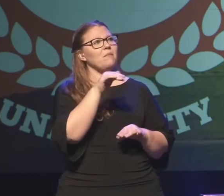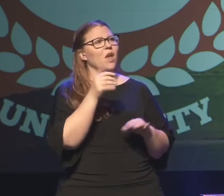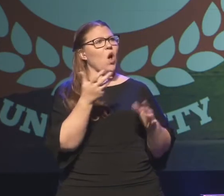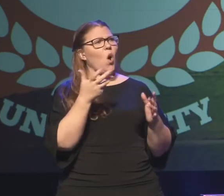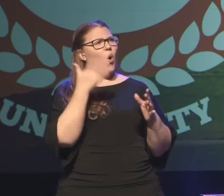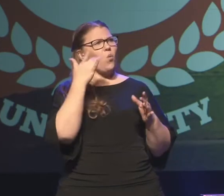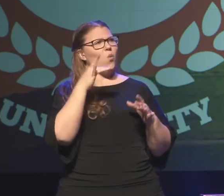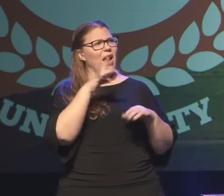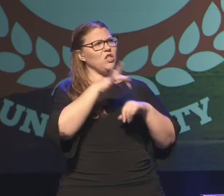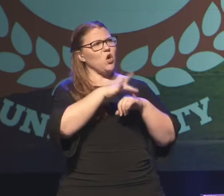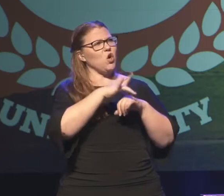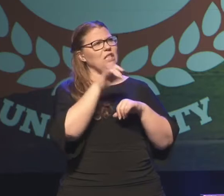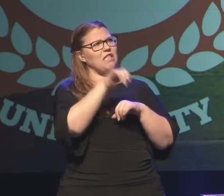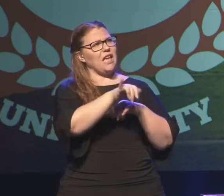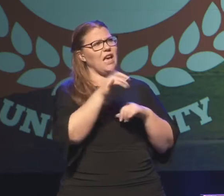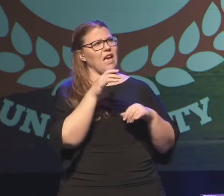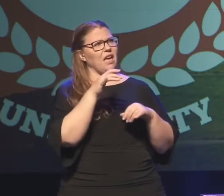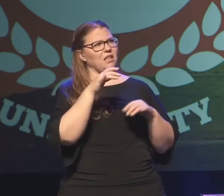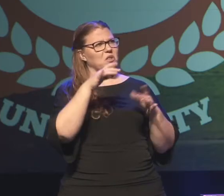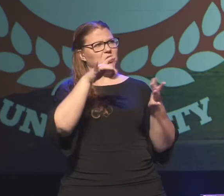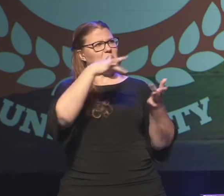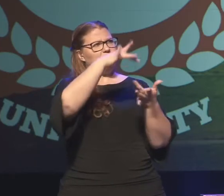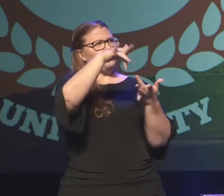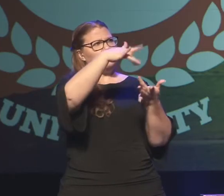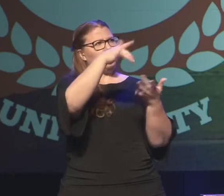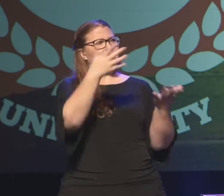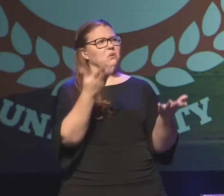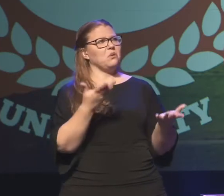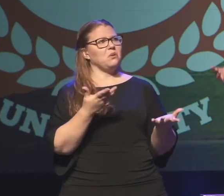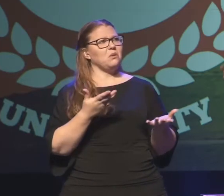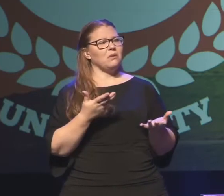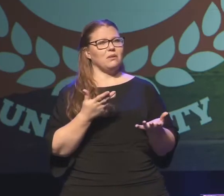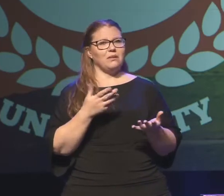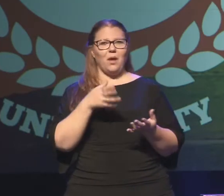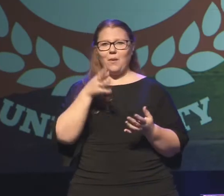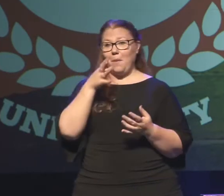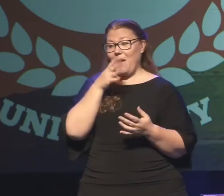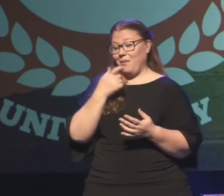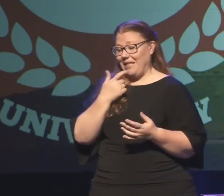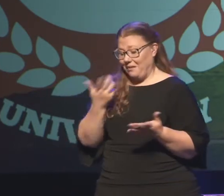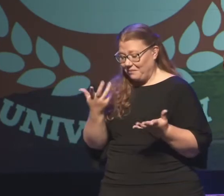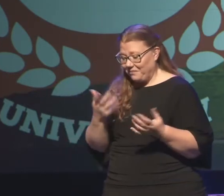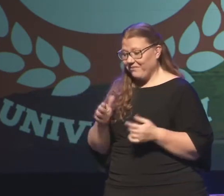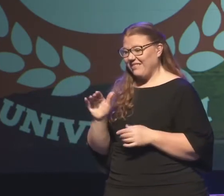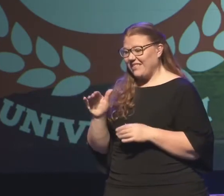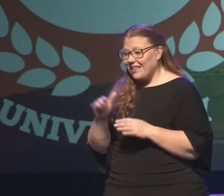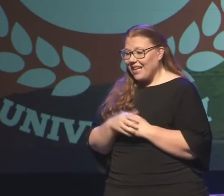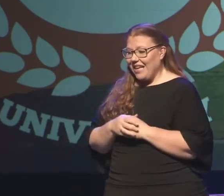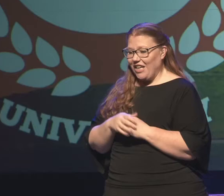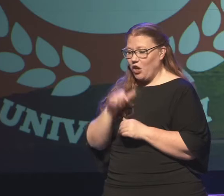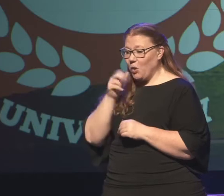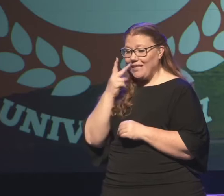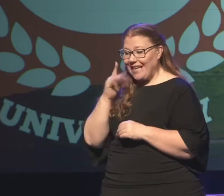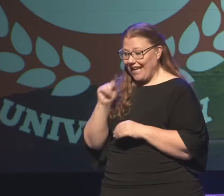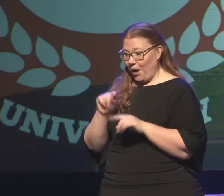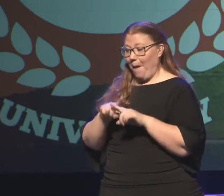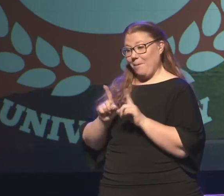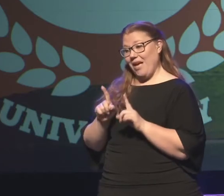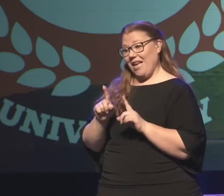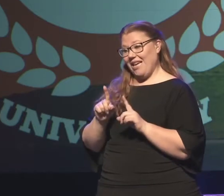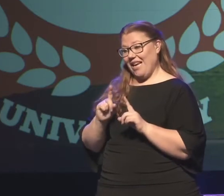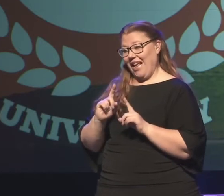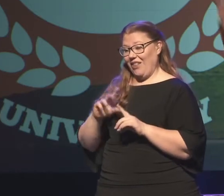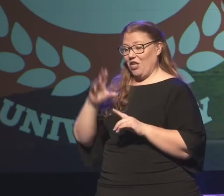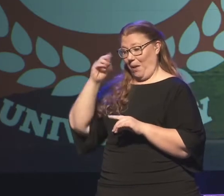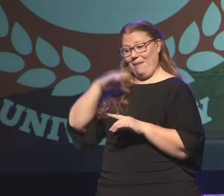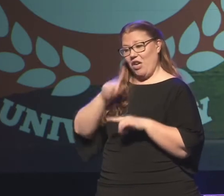earth in place? It's just spinning out there. Mom said, you know, son, you don't see him, but there's this invisible guy named